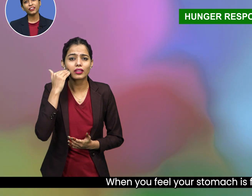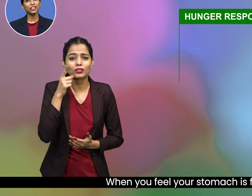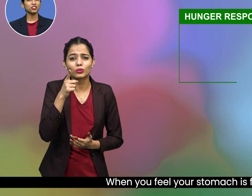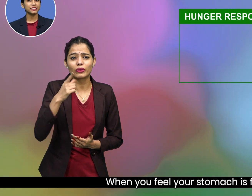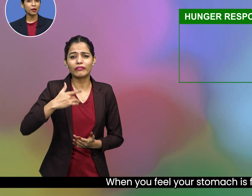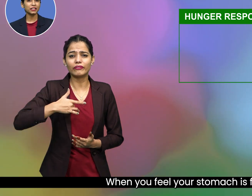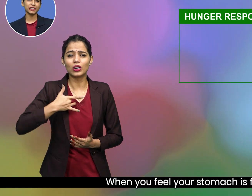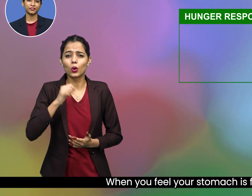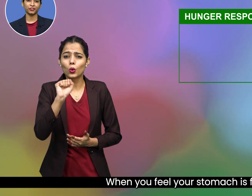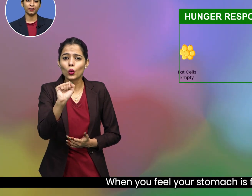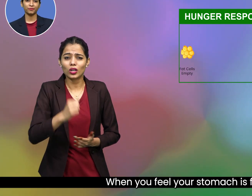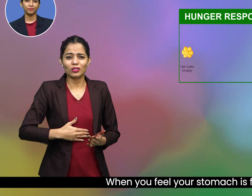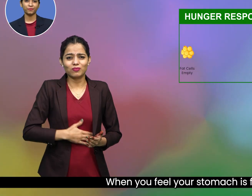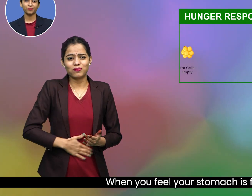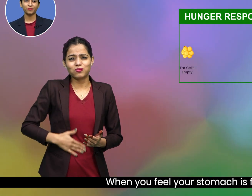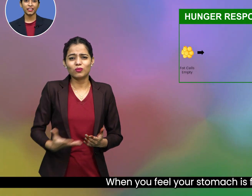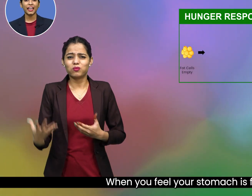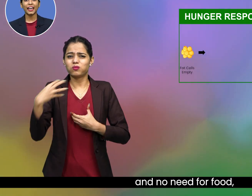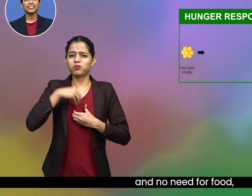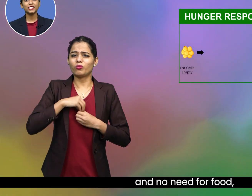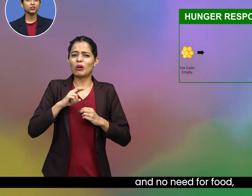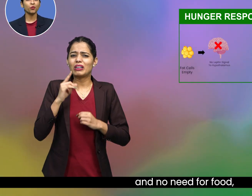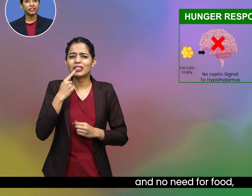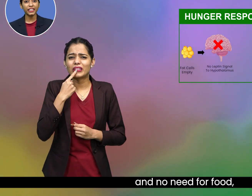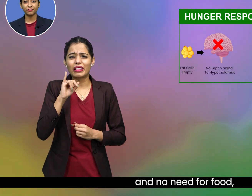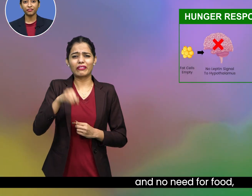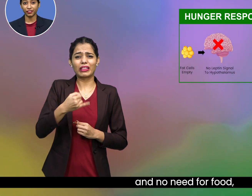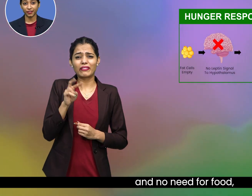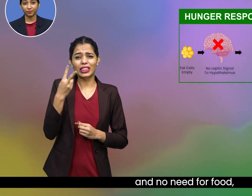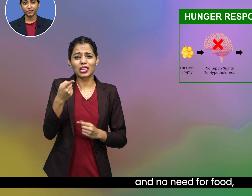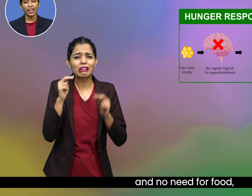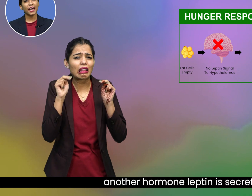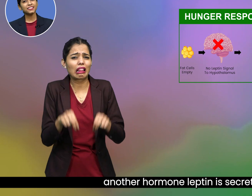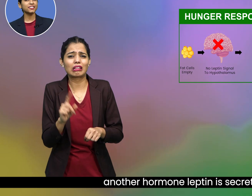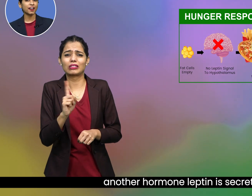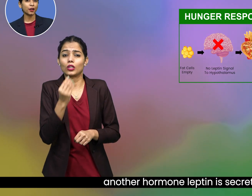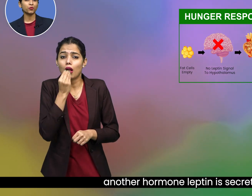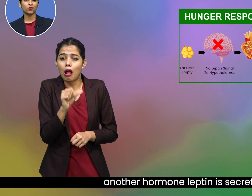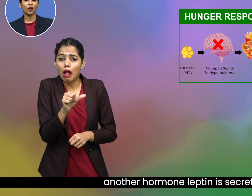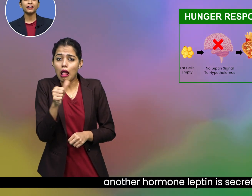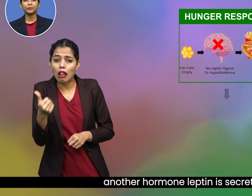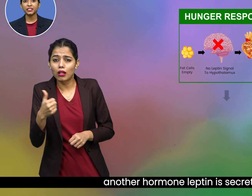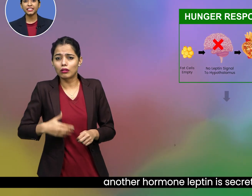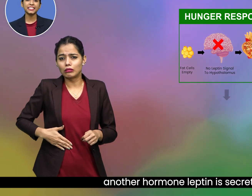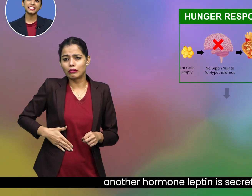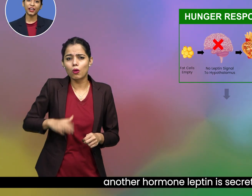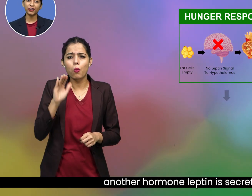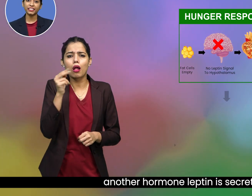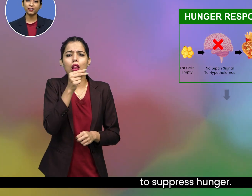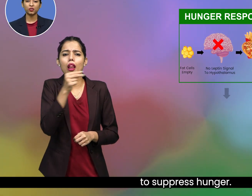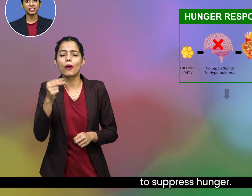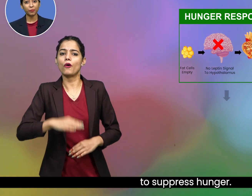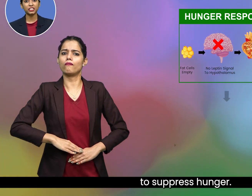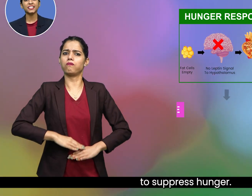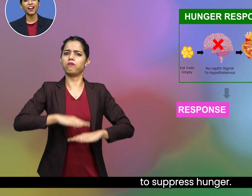When you feel your stomach is full and there is no need for food, another hormone called leptin is